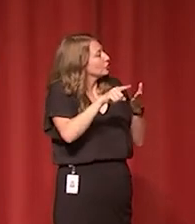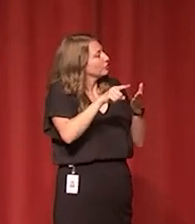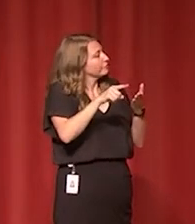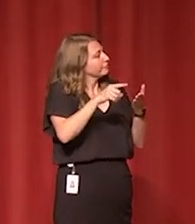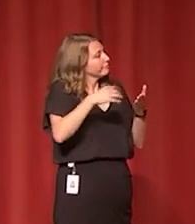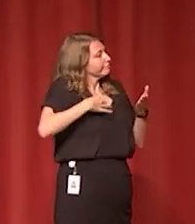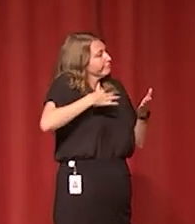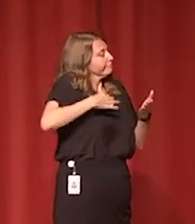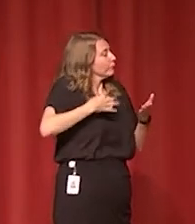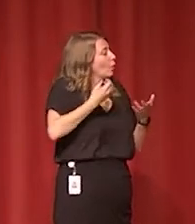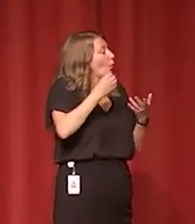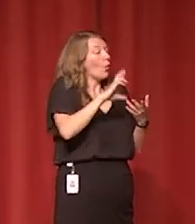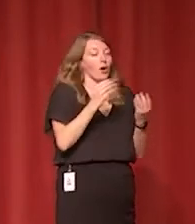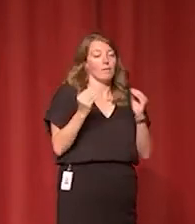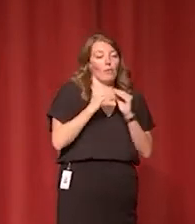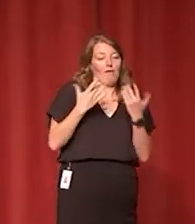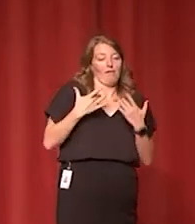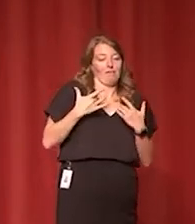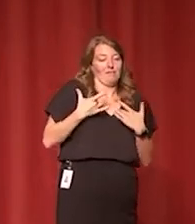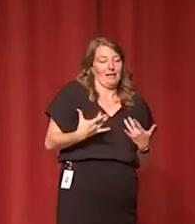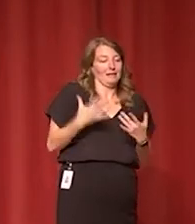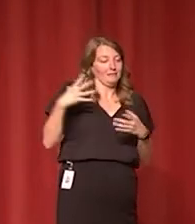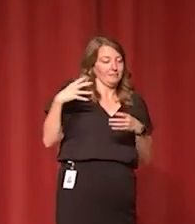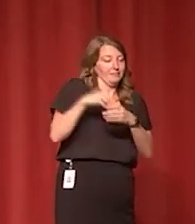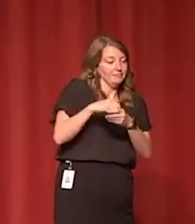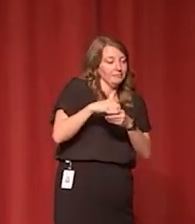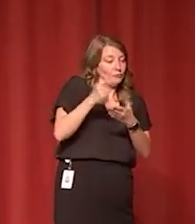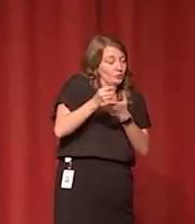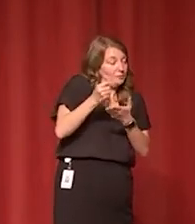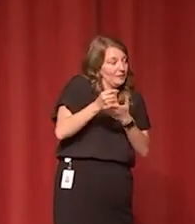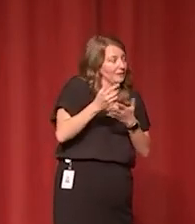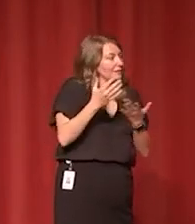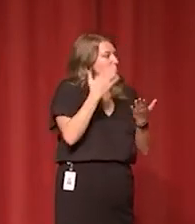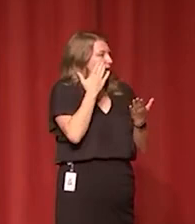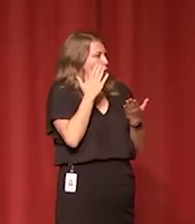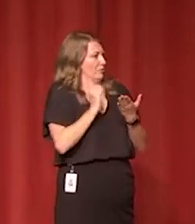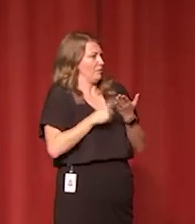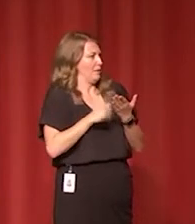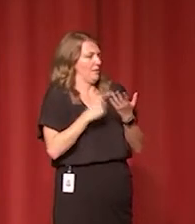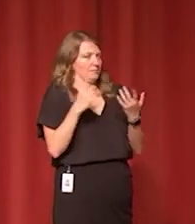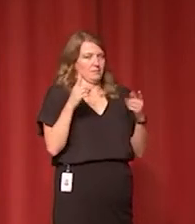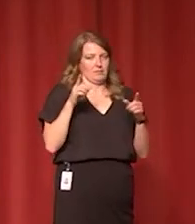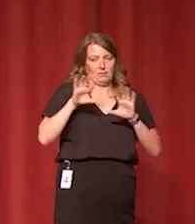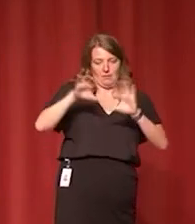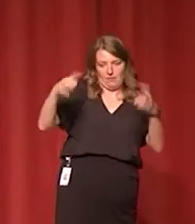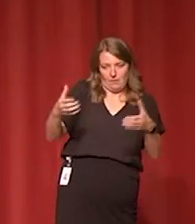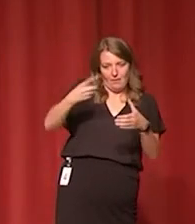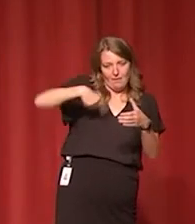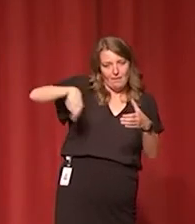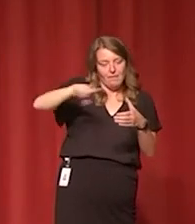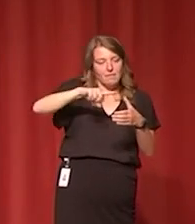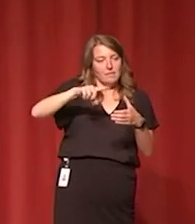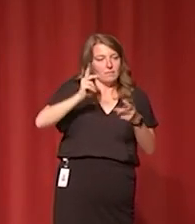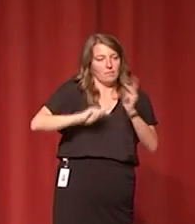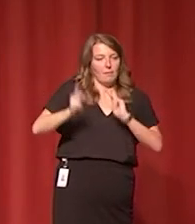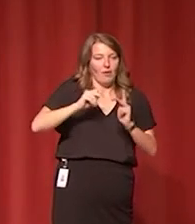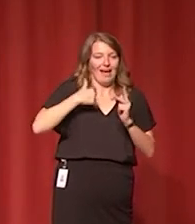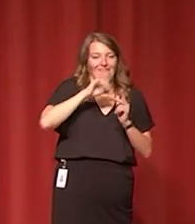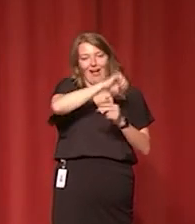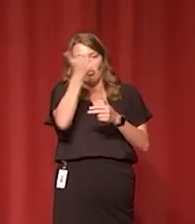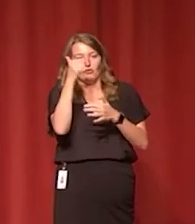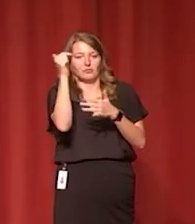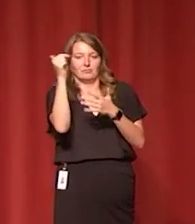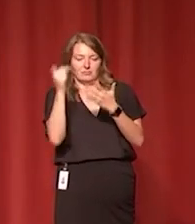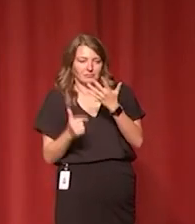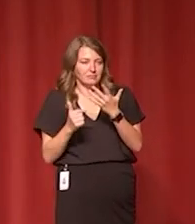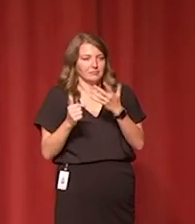treatments? And also noting that there's a lot of intersection between those populations and underserved populations, racial, ethnic